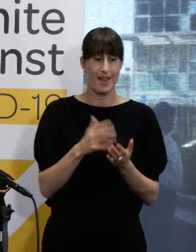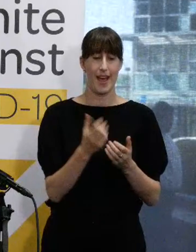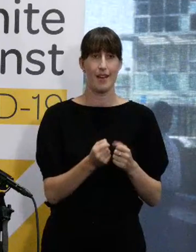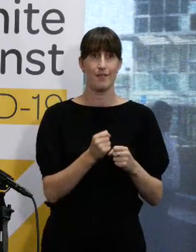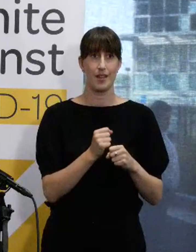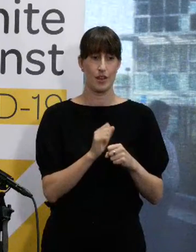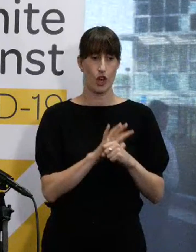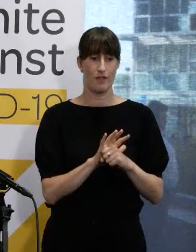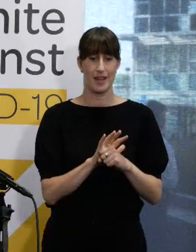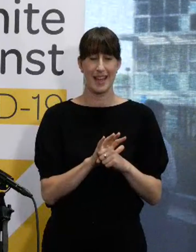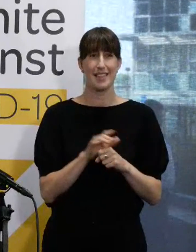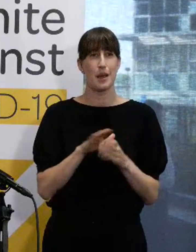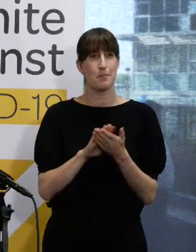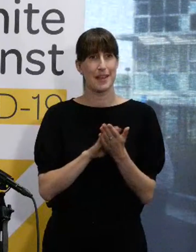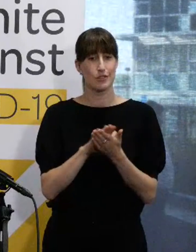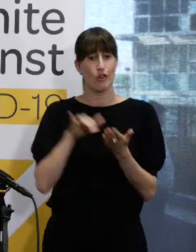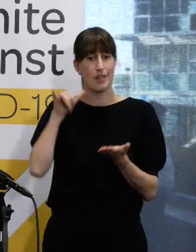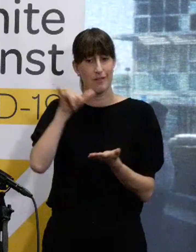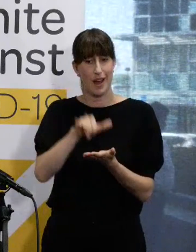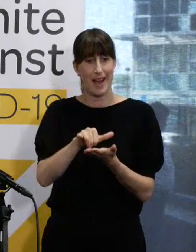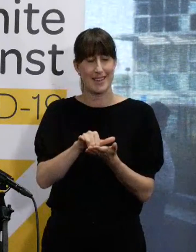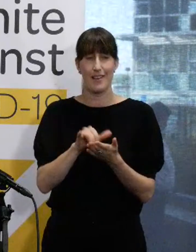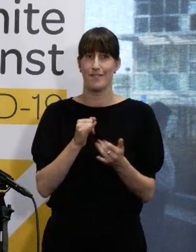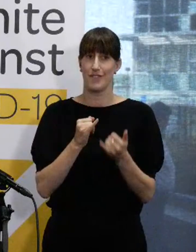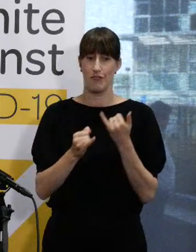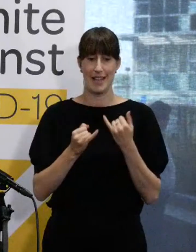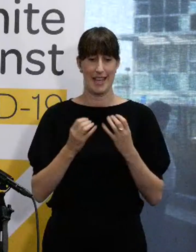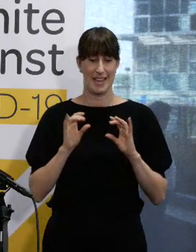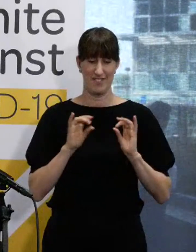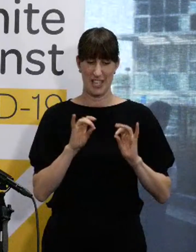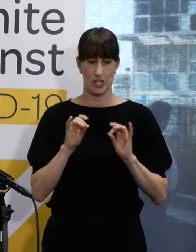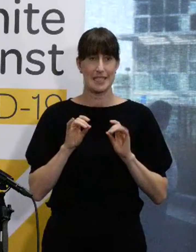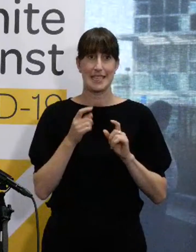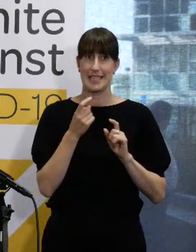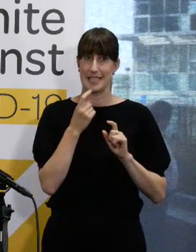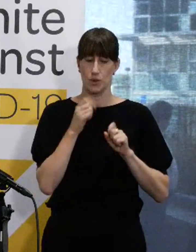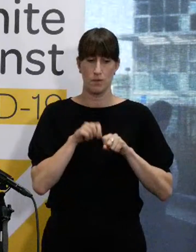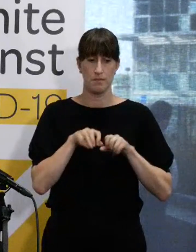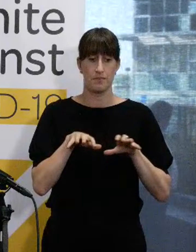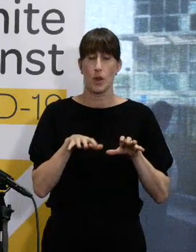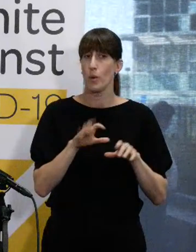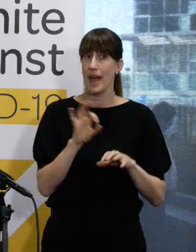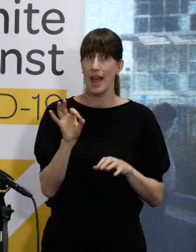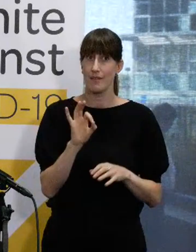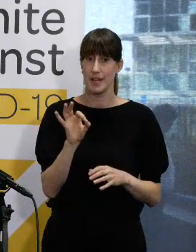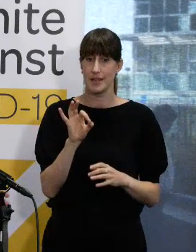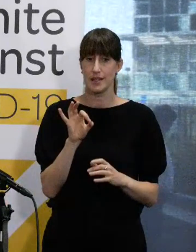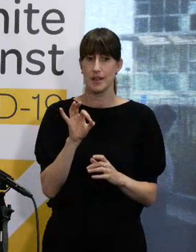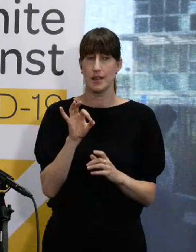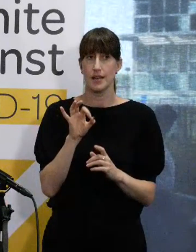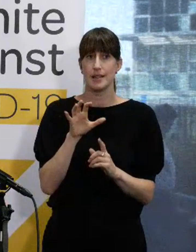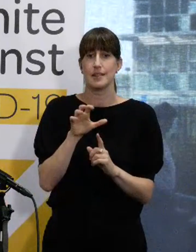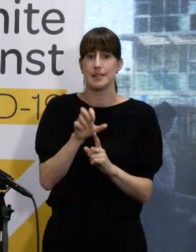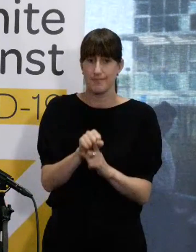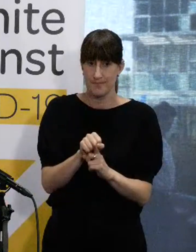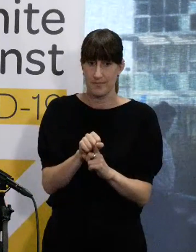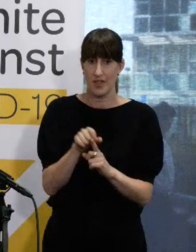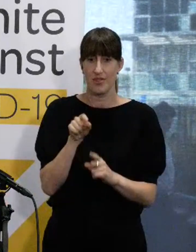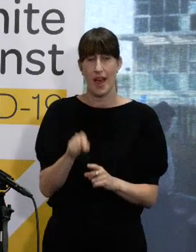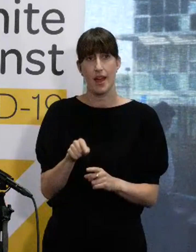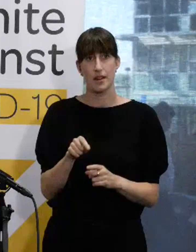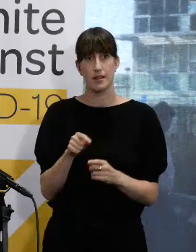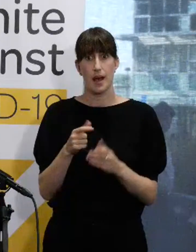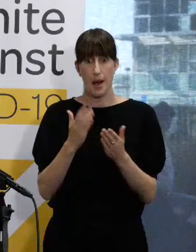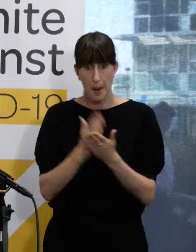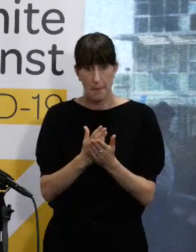flight, there is an increased risk of in-flight transmission. We haven't detected any yet, is my recollection from those recent flights, but